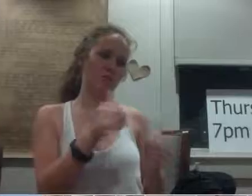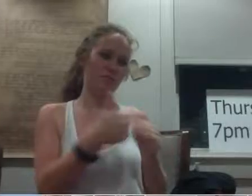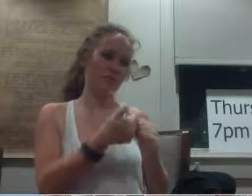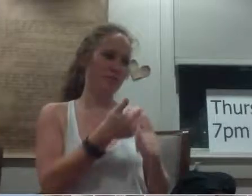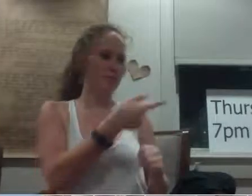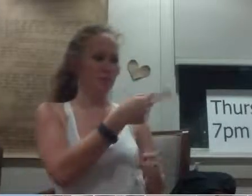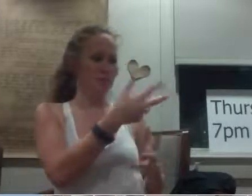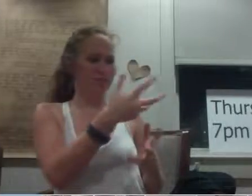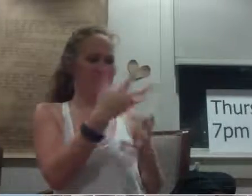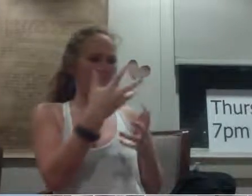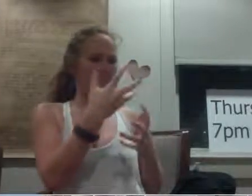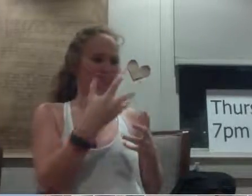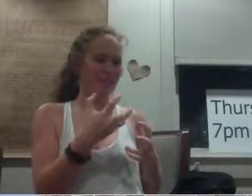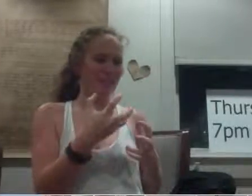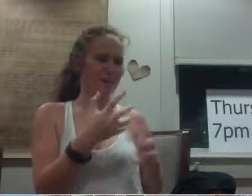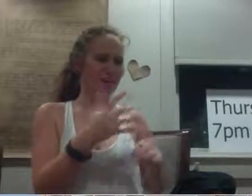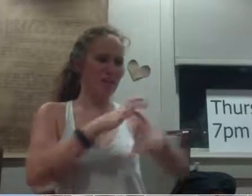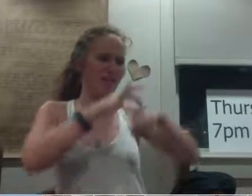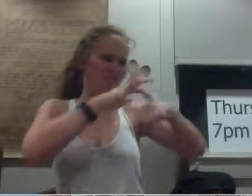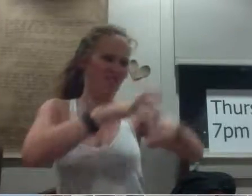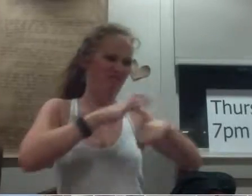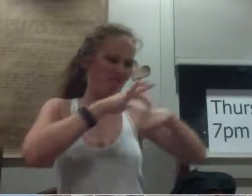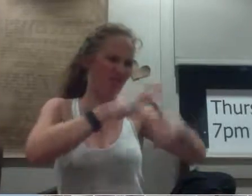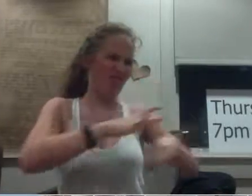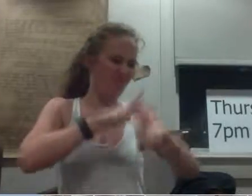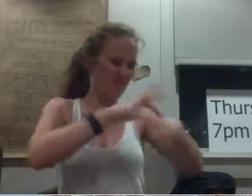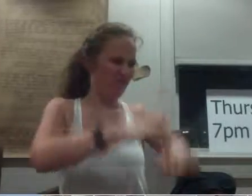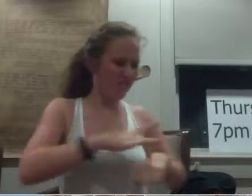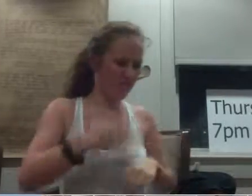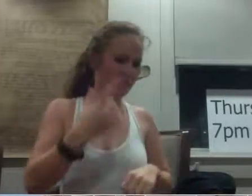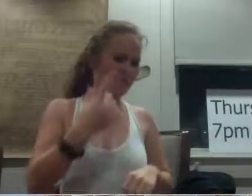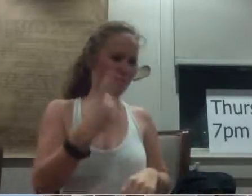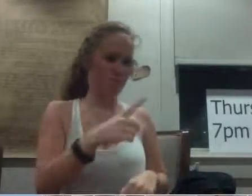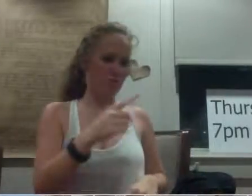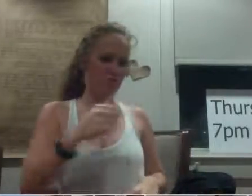Don't try and scare. I want your obsession